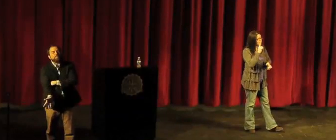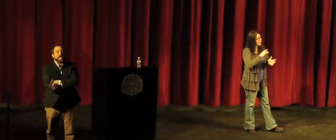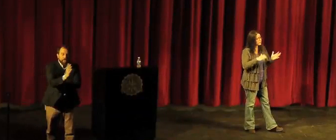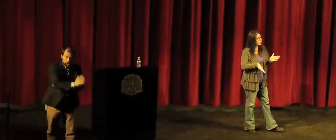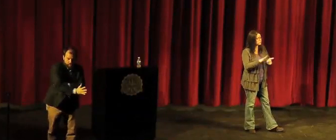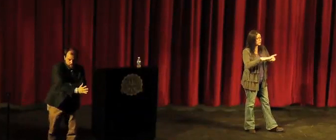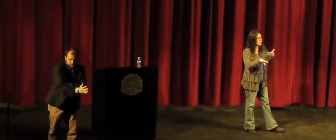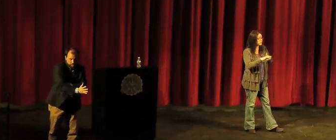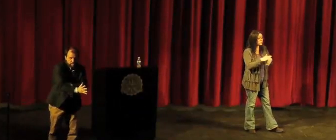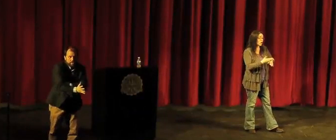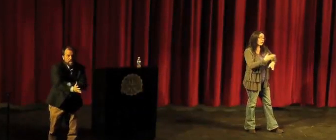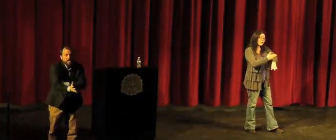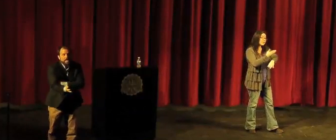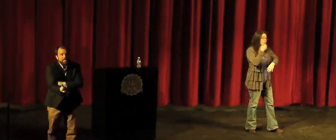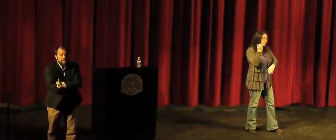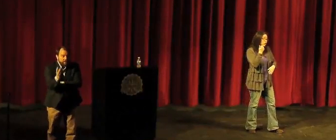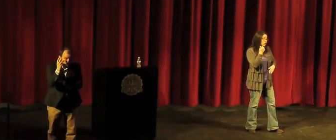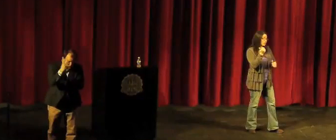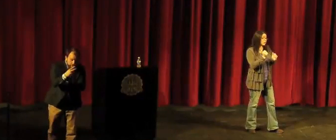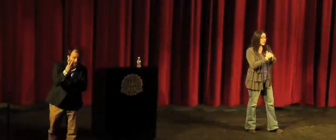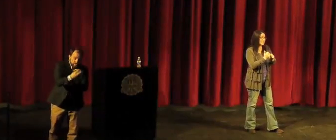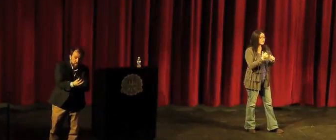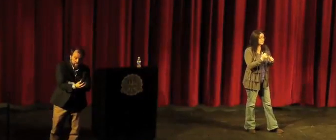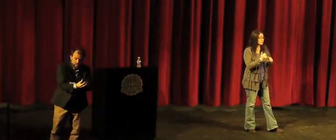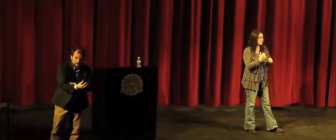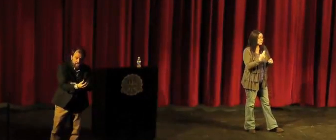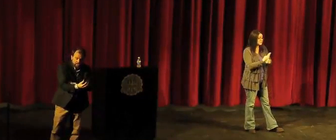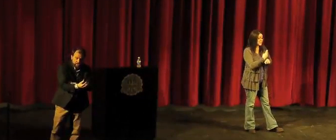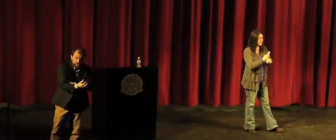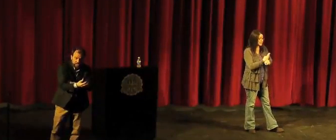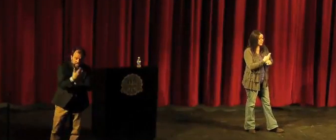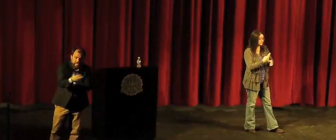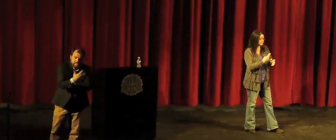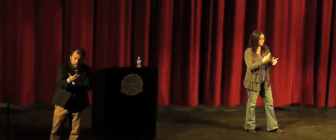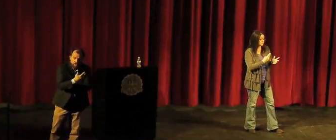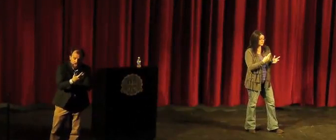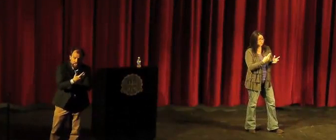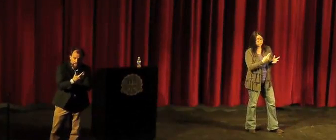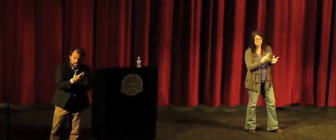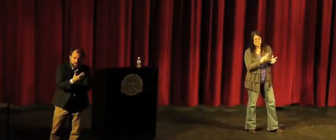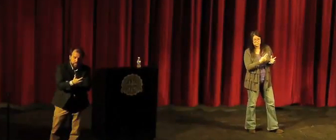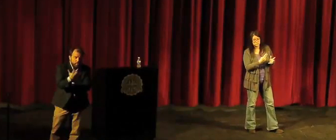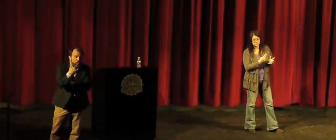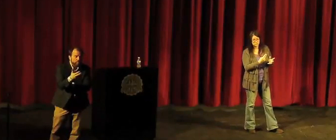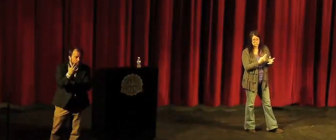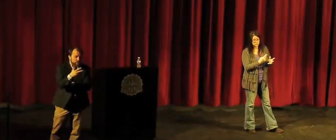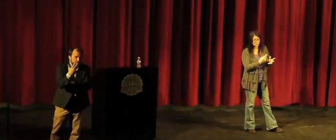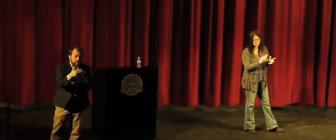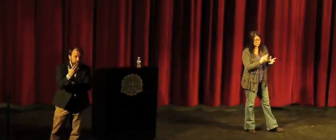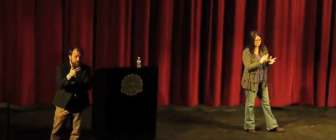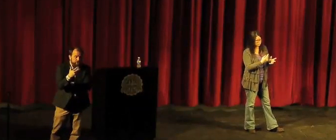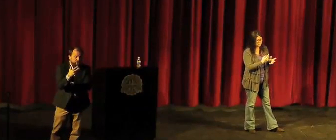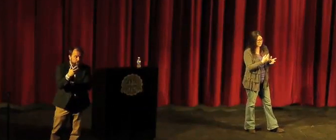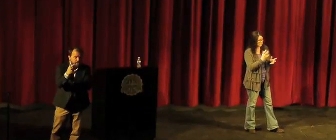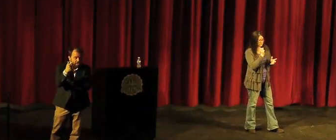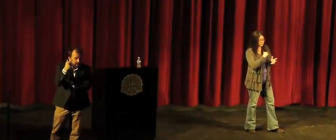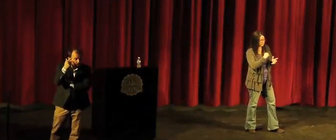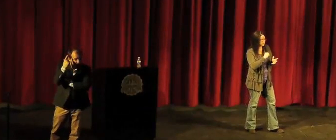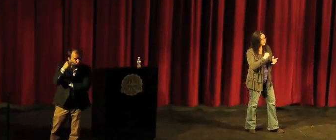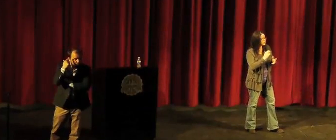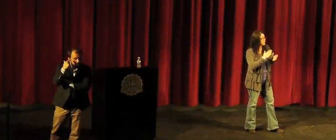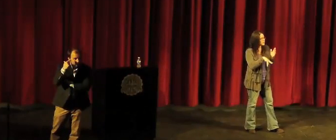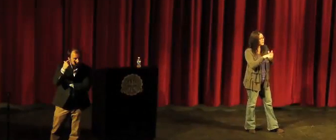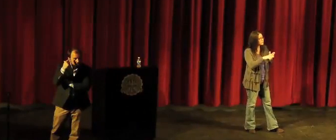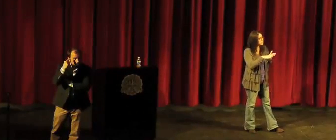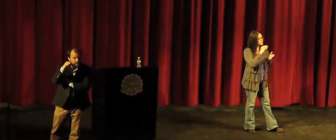are getting better at taking the rigors of the life of the mind seriously. And that is part of this picture. And part of what we should be learning to do is